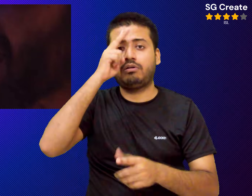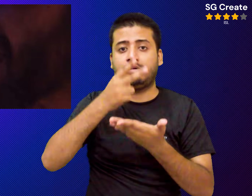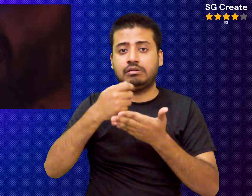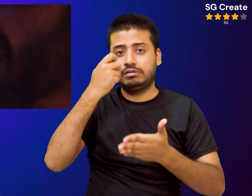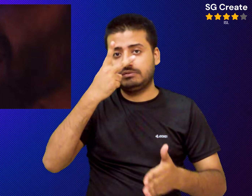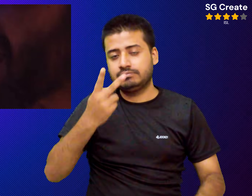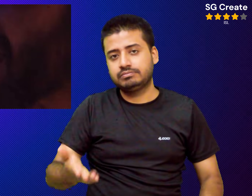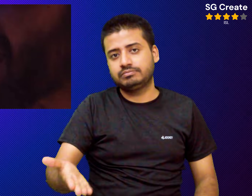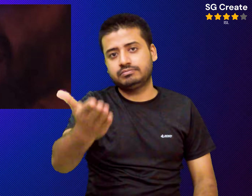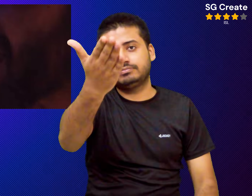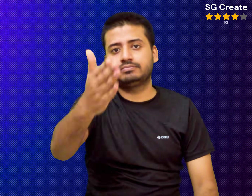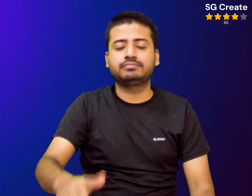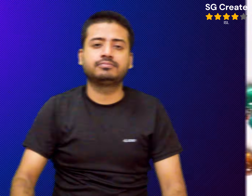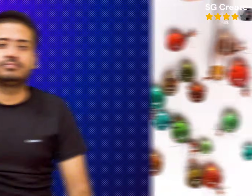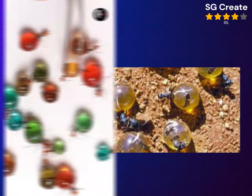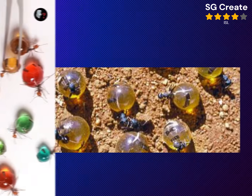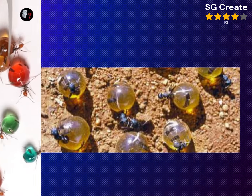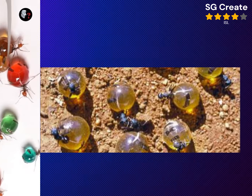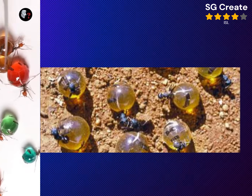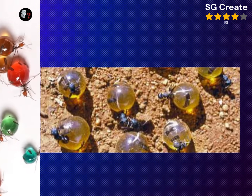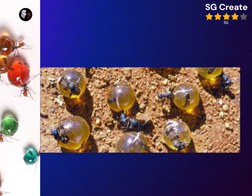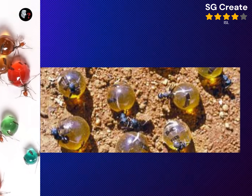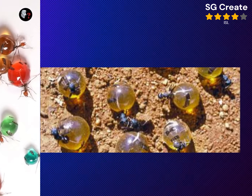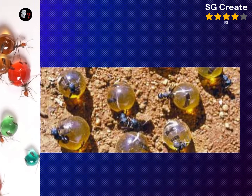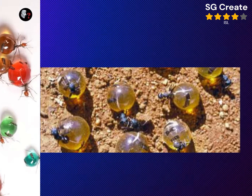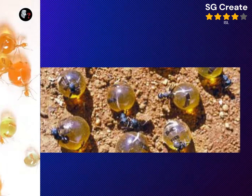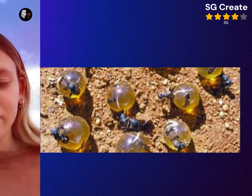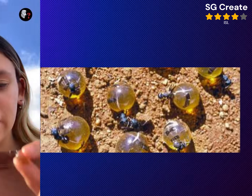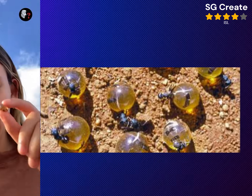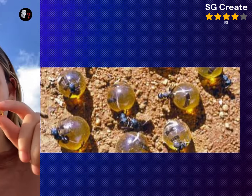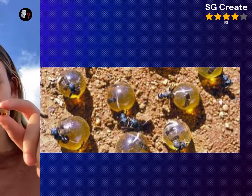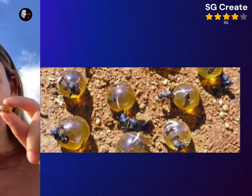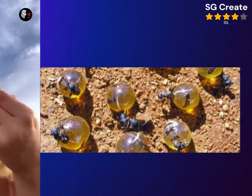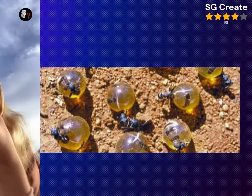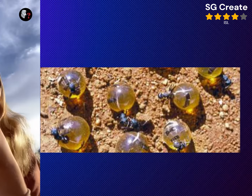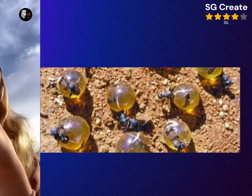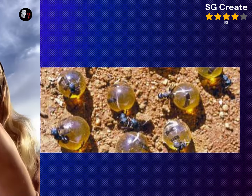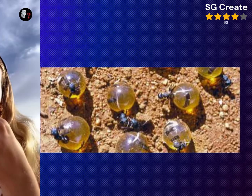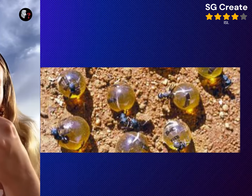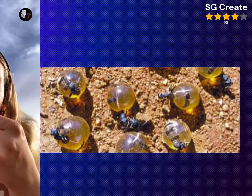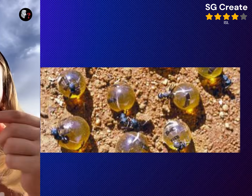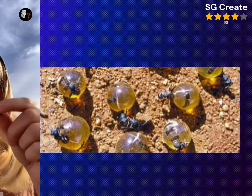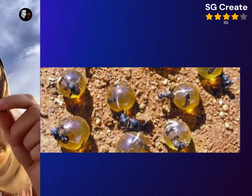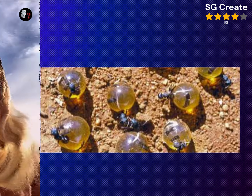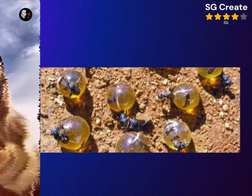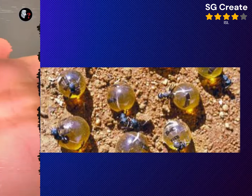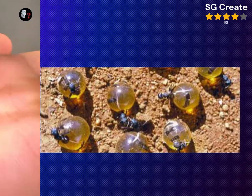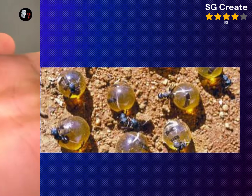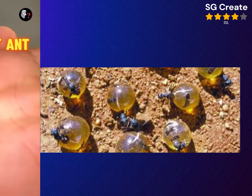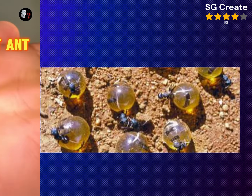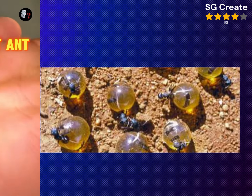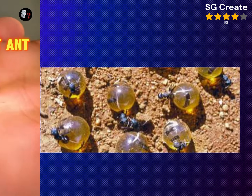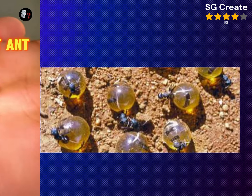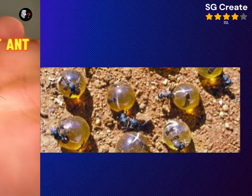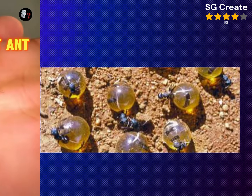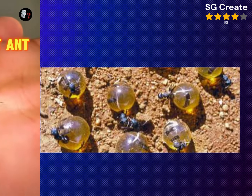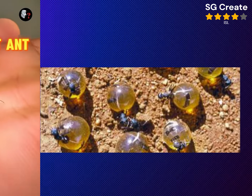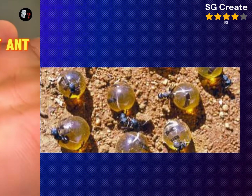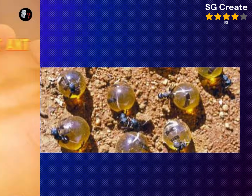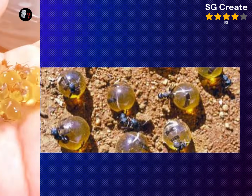on the species, the ants themselves can be a good source of protein, iron, and calcium if eaten whole.